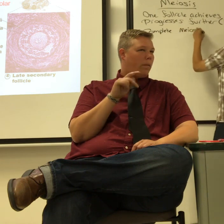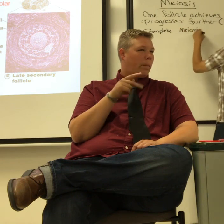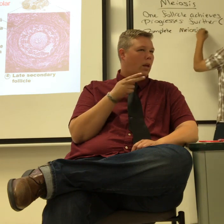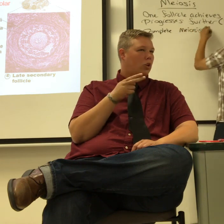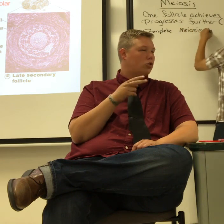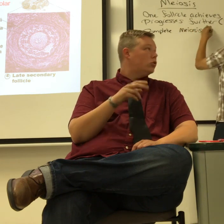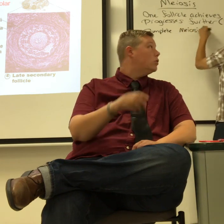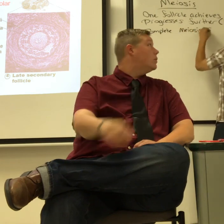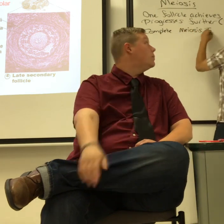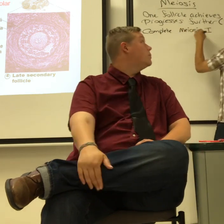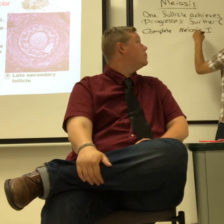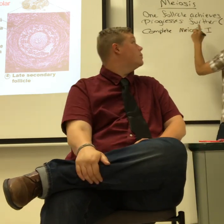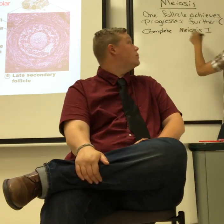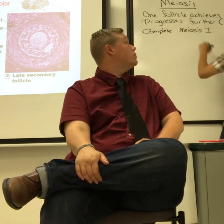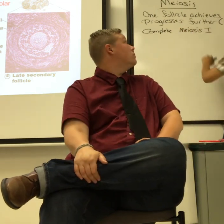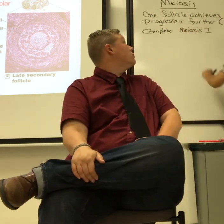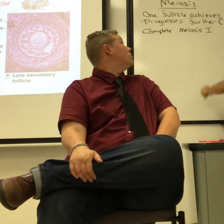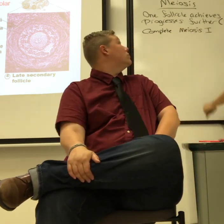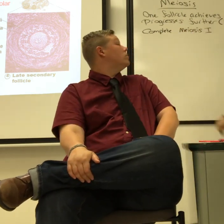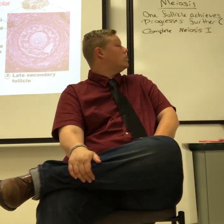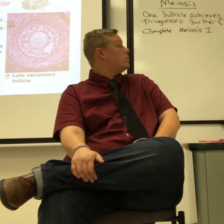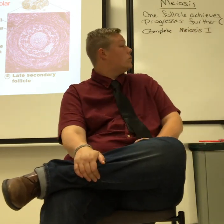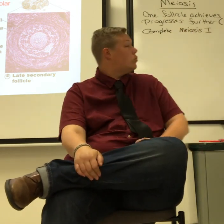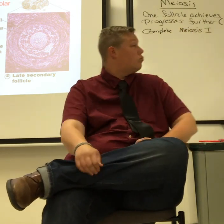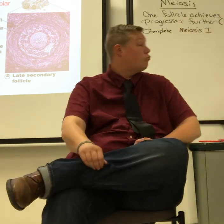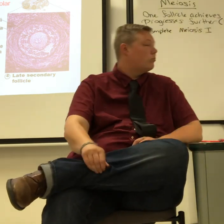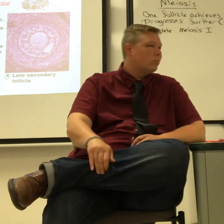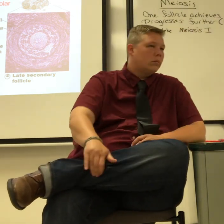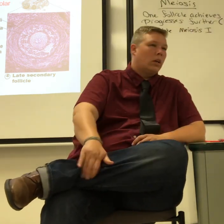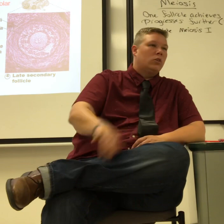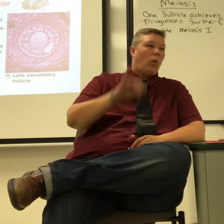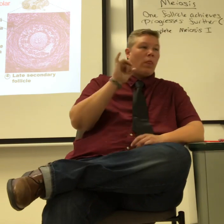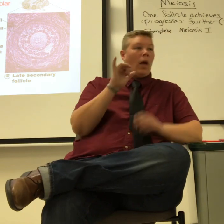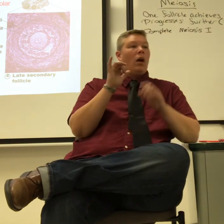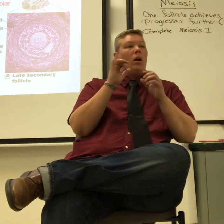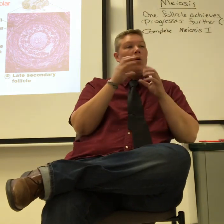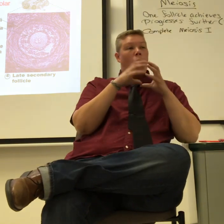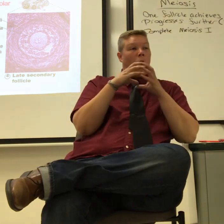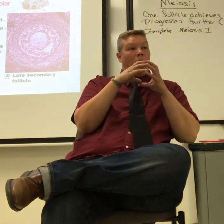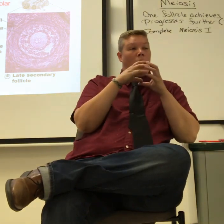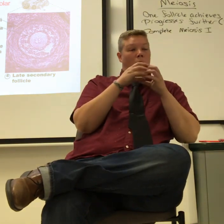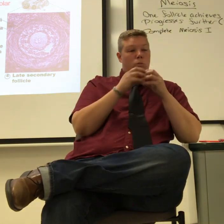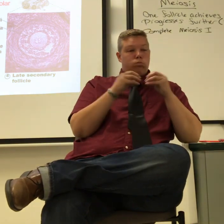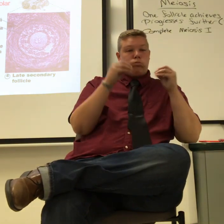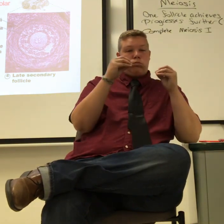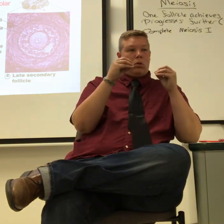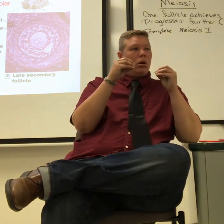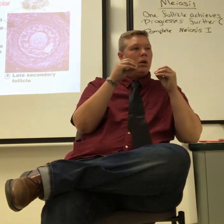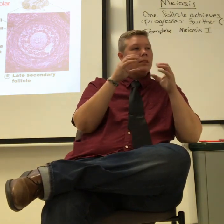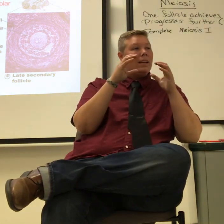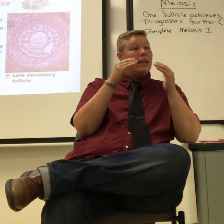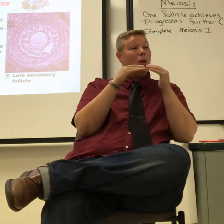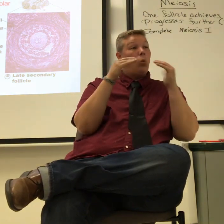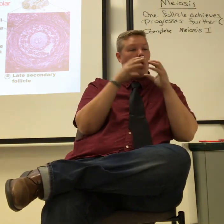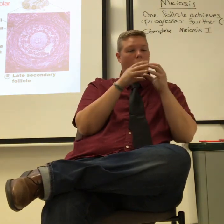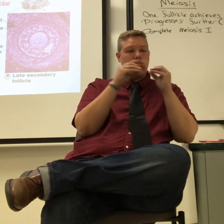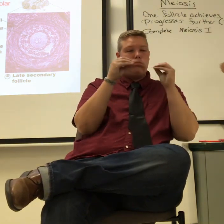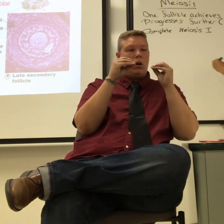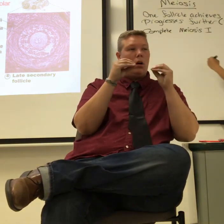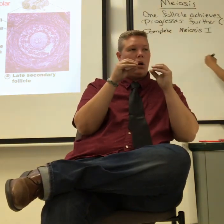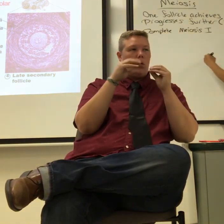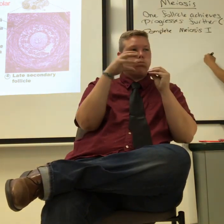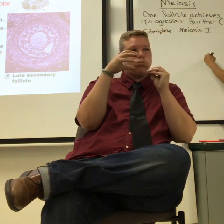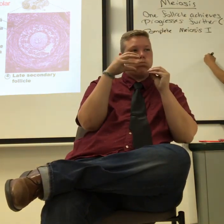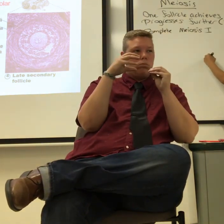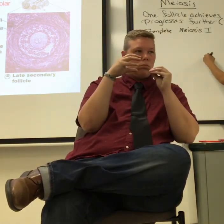meiosis 1. Now that division, where one cell becomes 2, it's not an equal division. It's an unequal division of